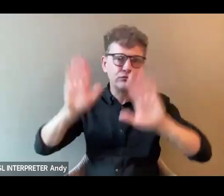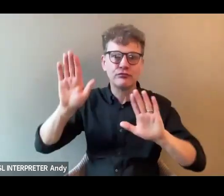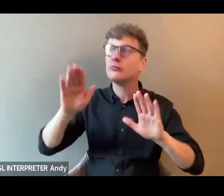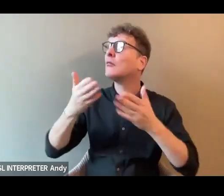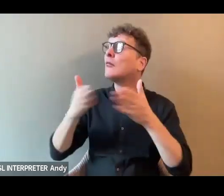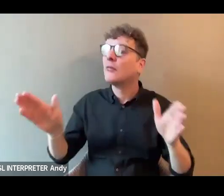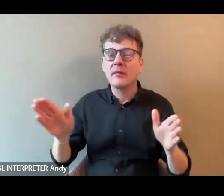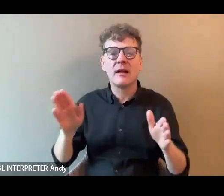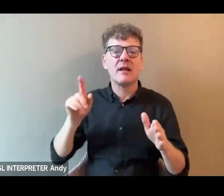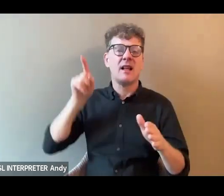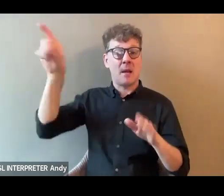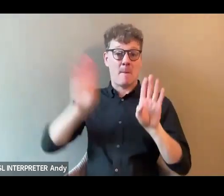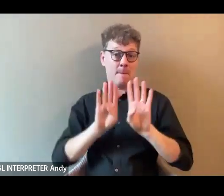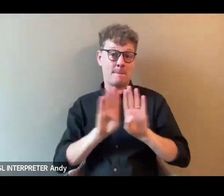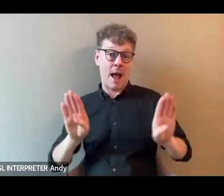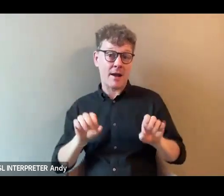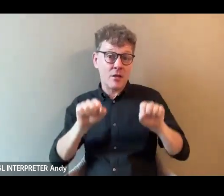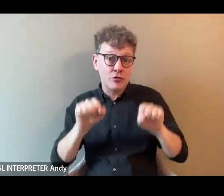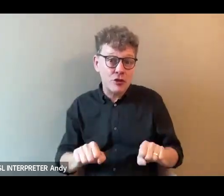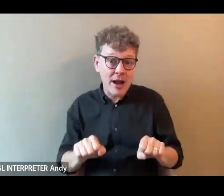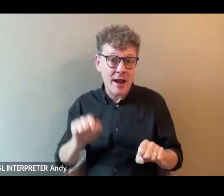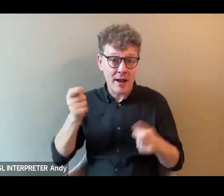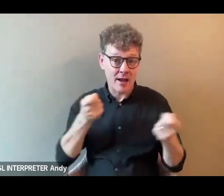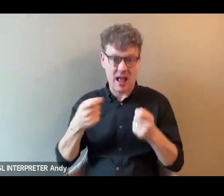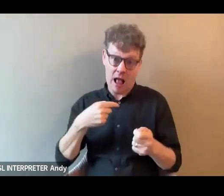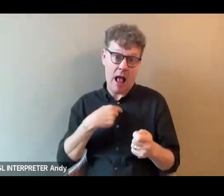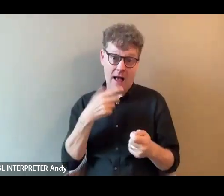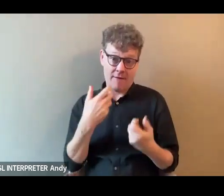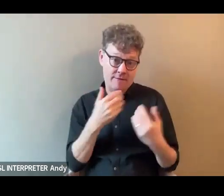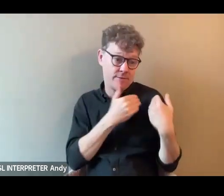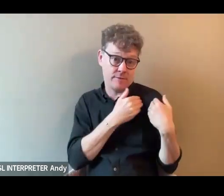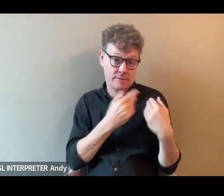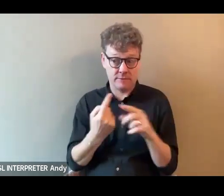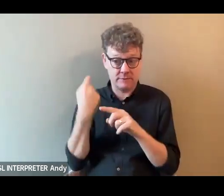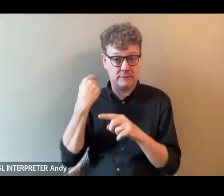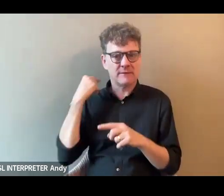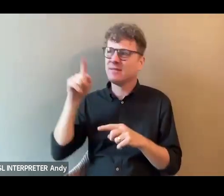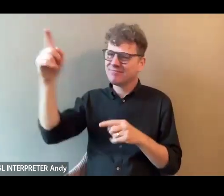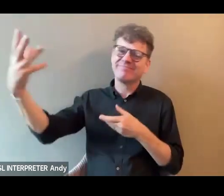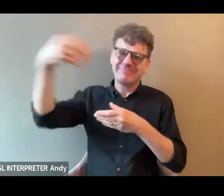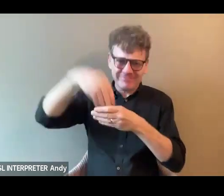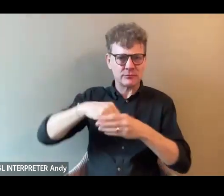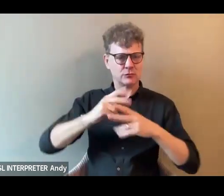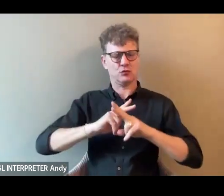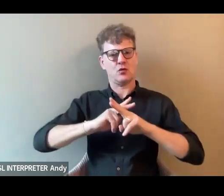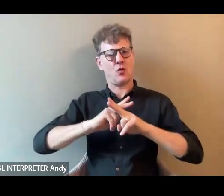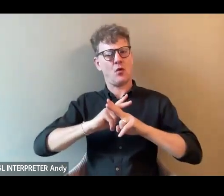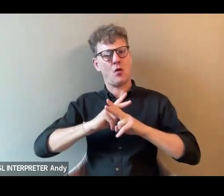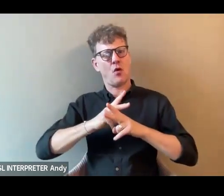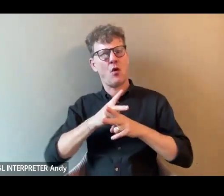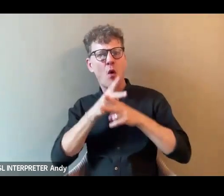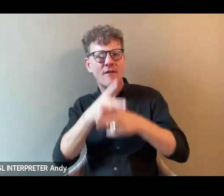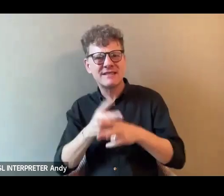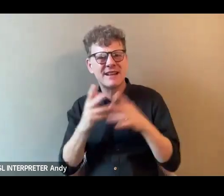panel chairs, and that's a responsibility I've had a few times in the last few years. They're brought into that process to oversee the way in which the funding